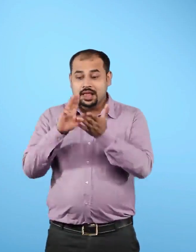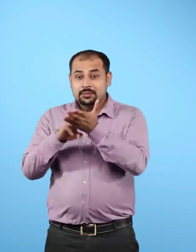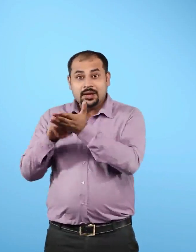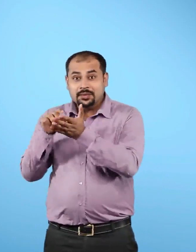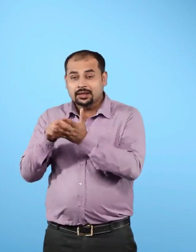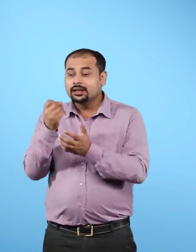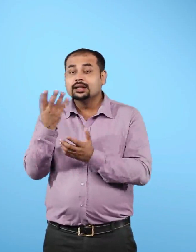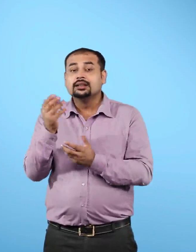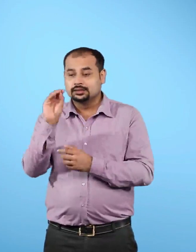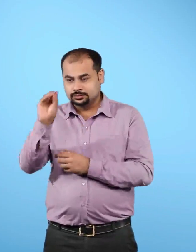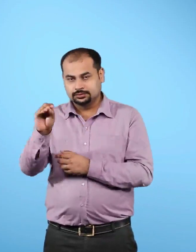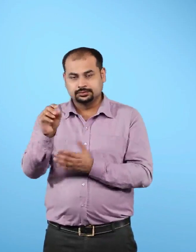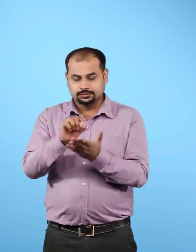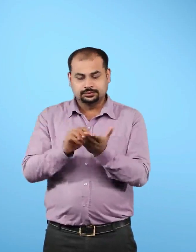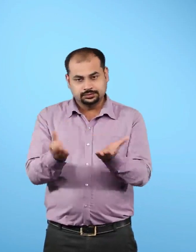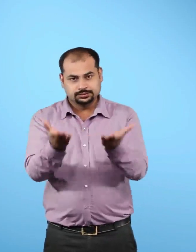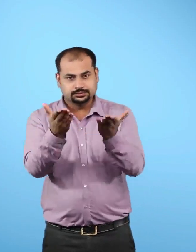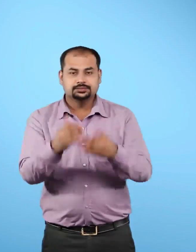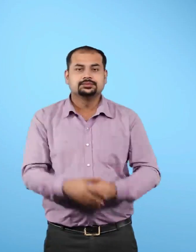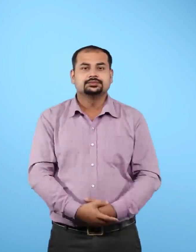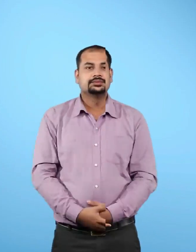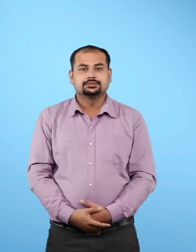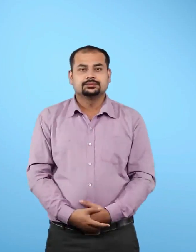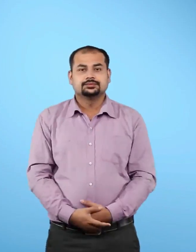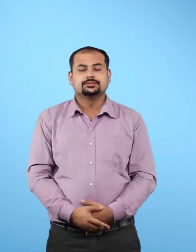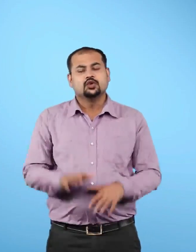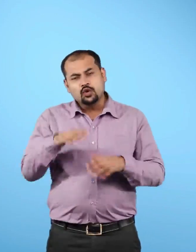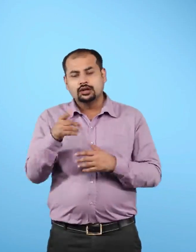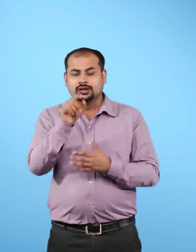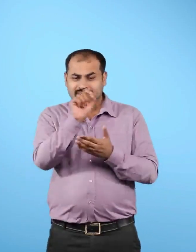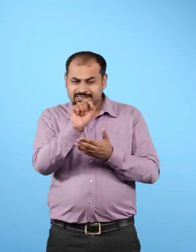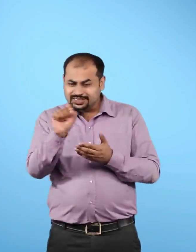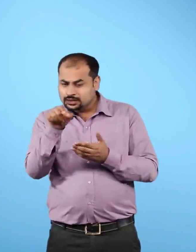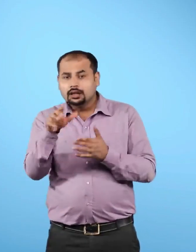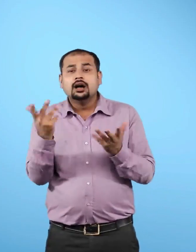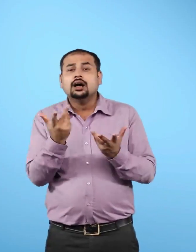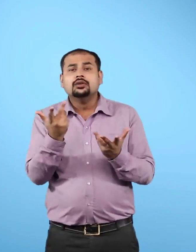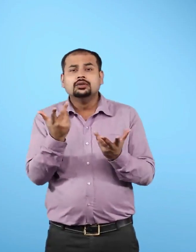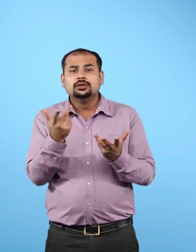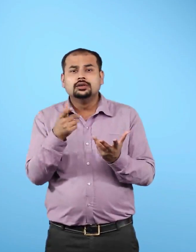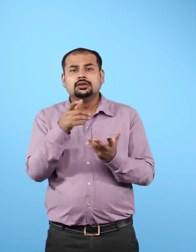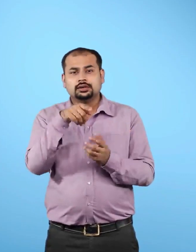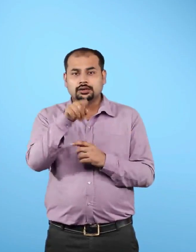and dash millimeter. We can also write it as